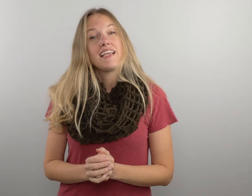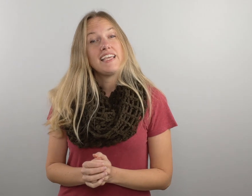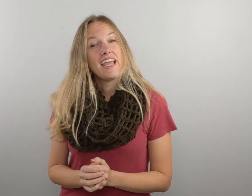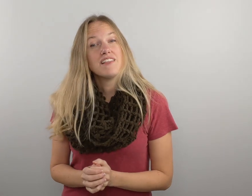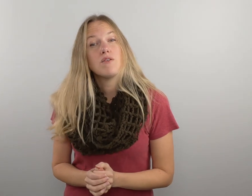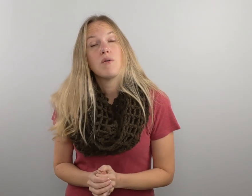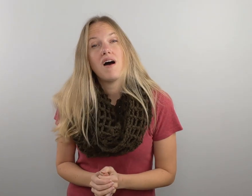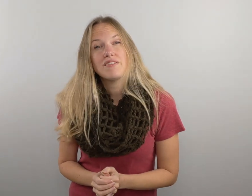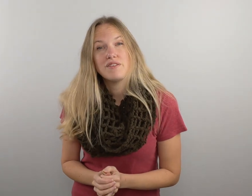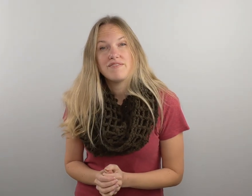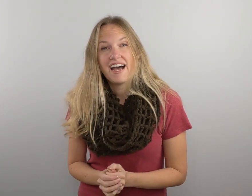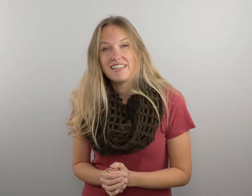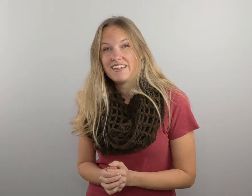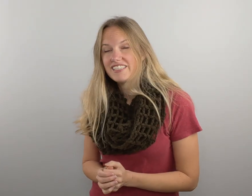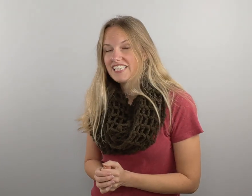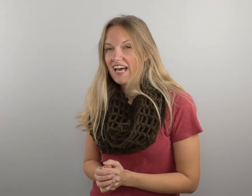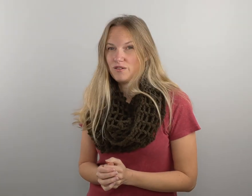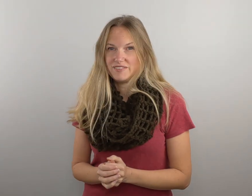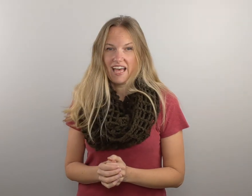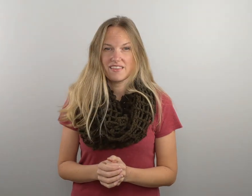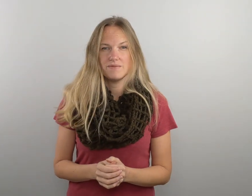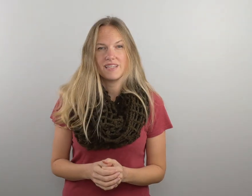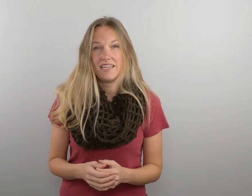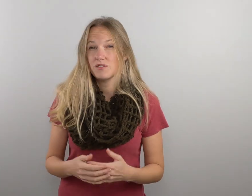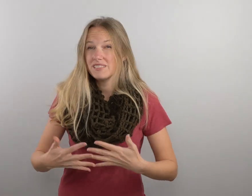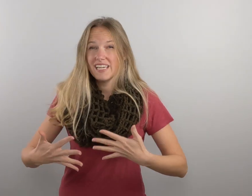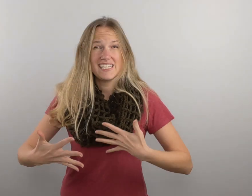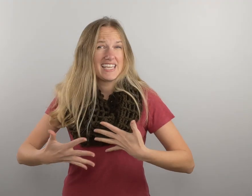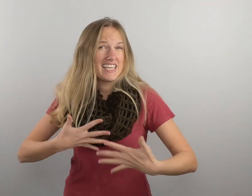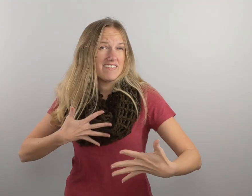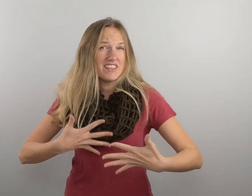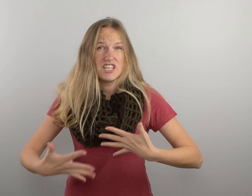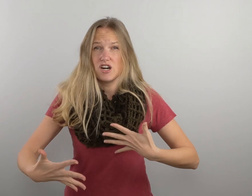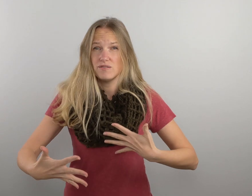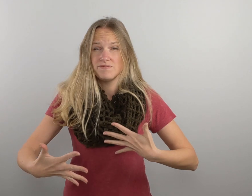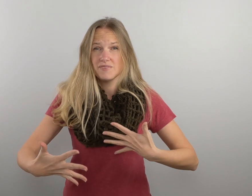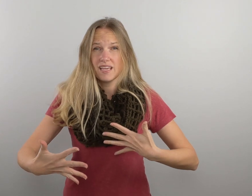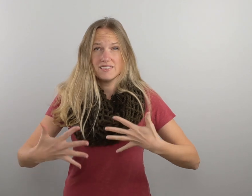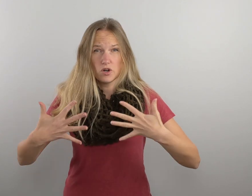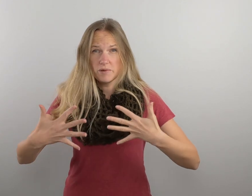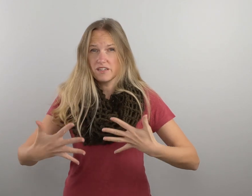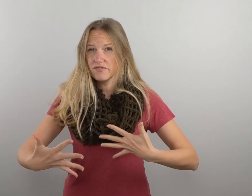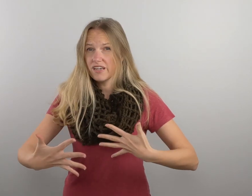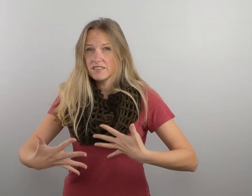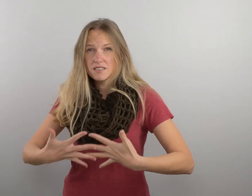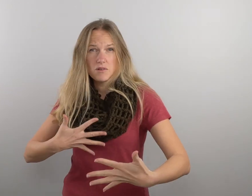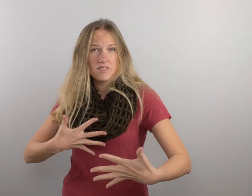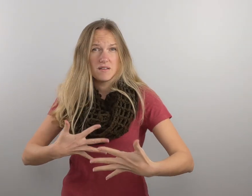Yea, though I walk through the valley of the shadow of death. Okay, so we're saying even though. Okay, so opening your fingers and moving them back